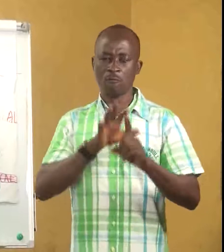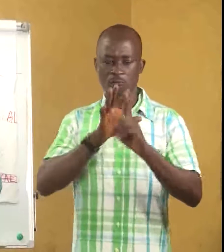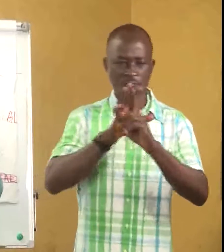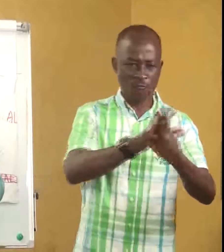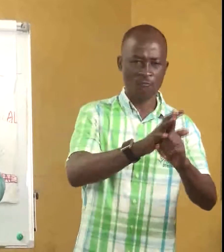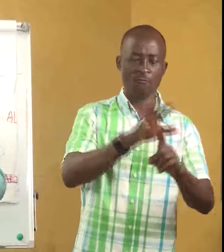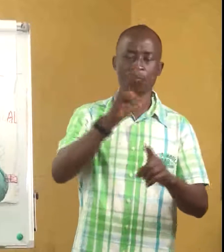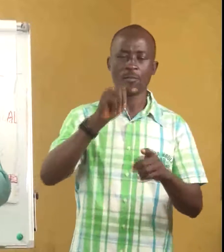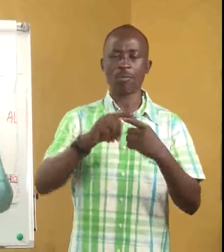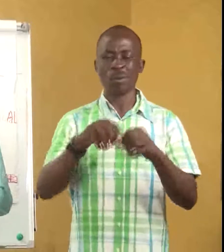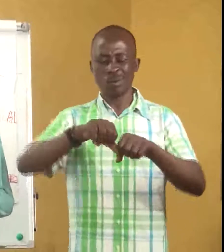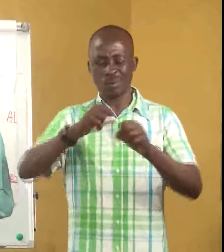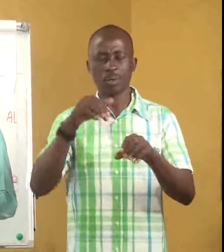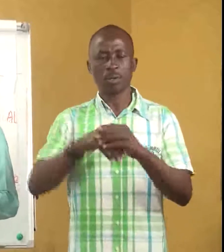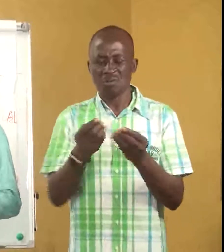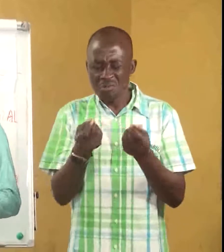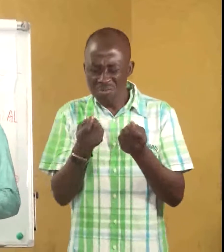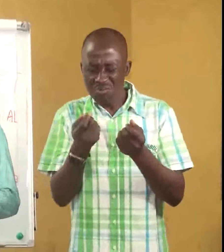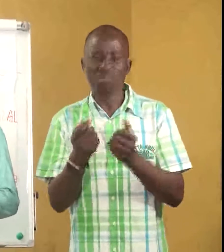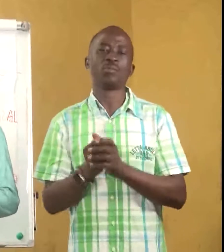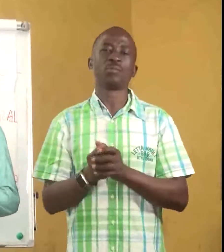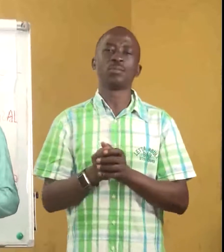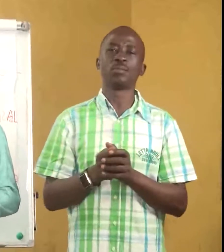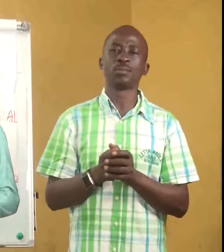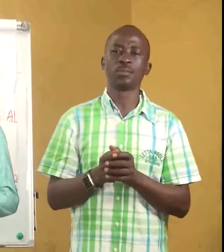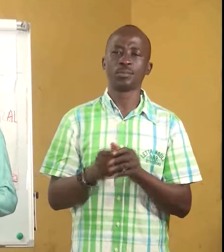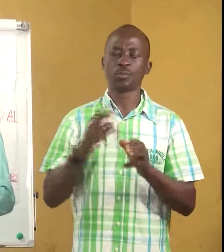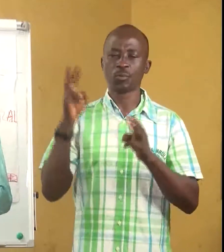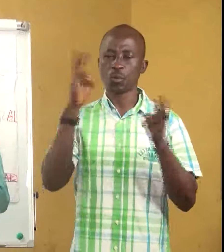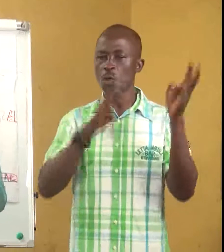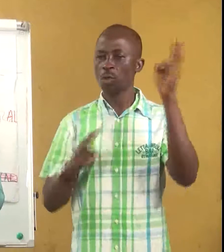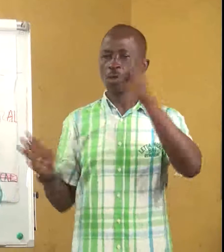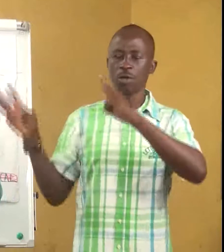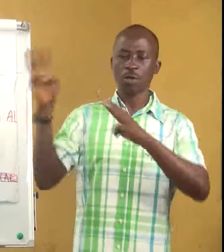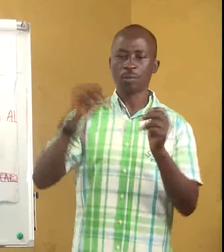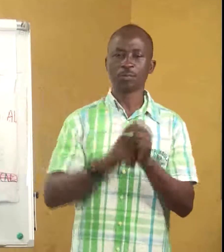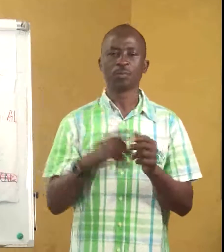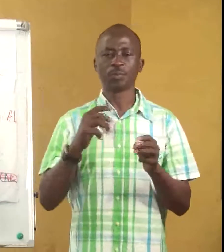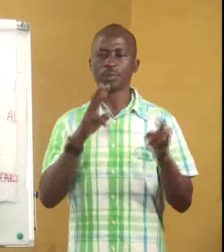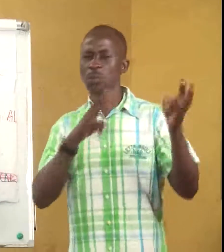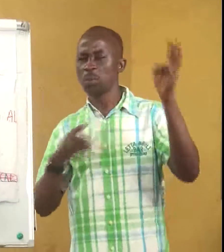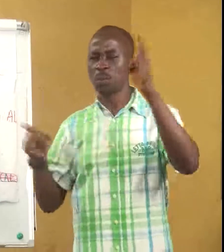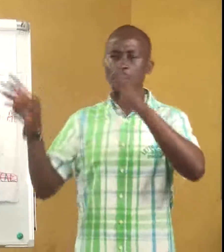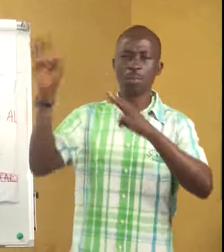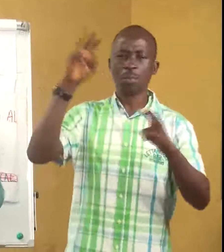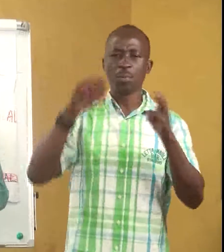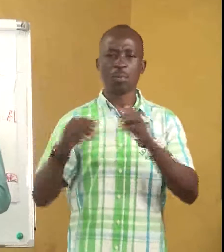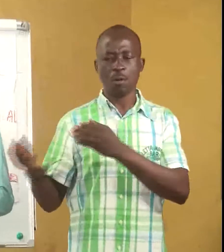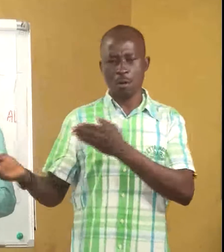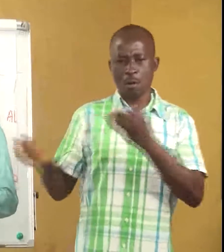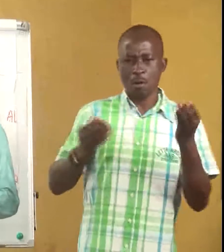break into smaller particles. Wind. The wind carries